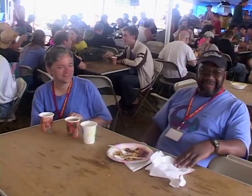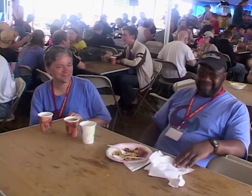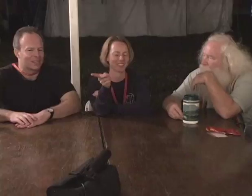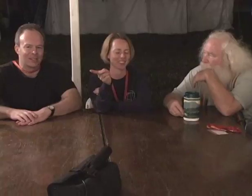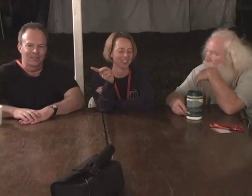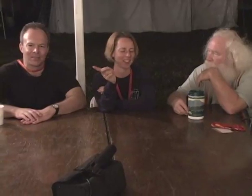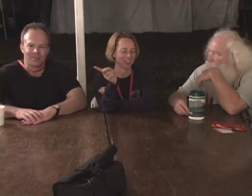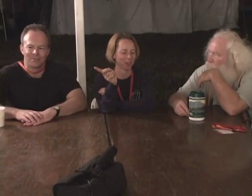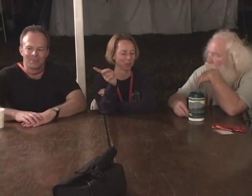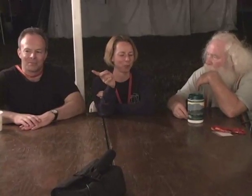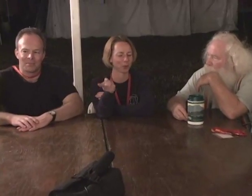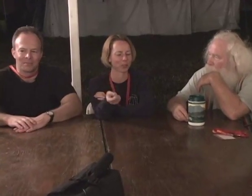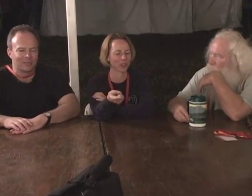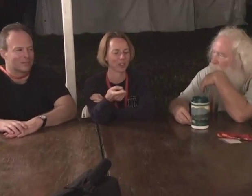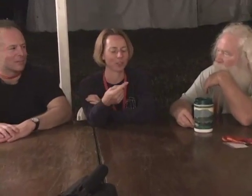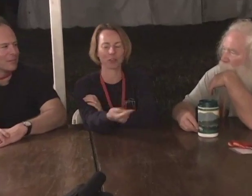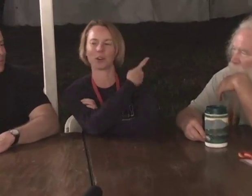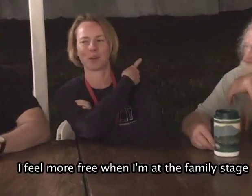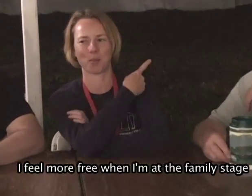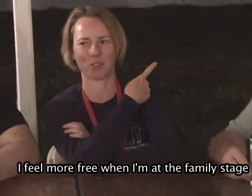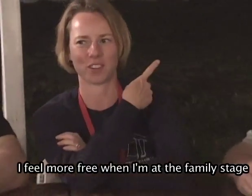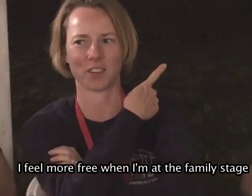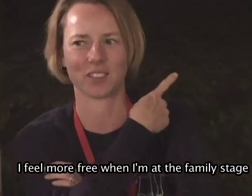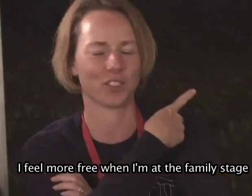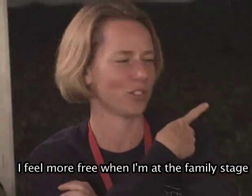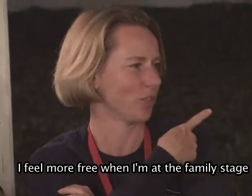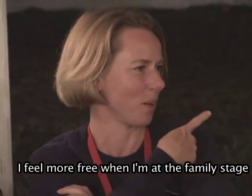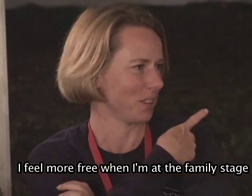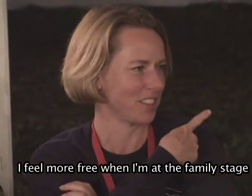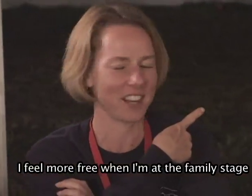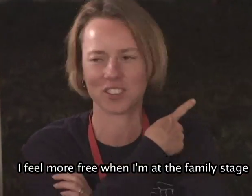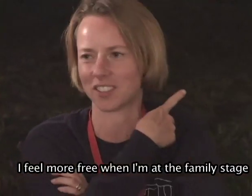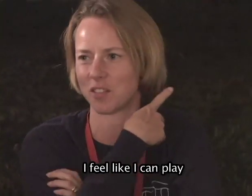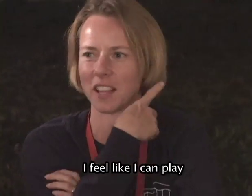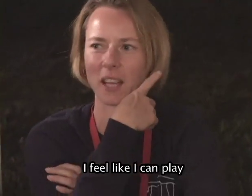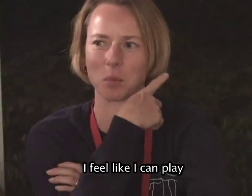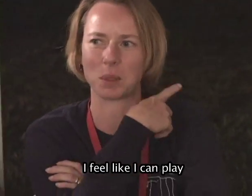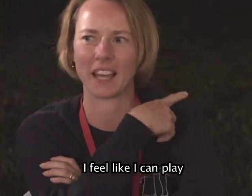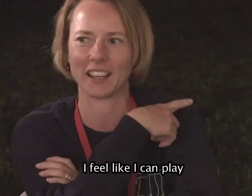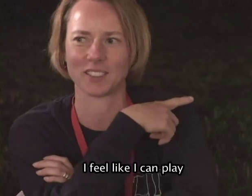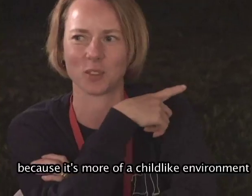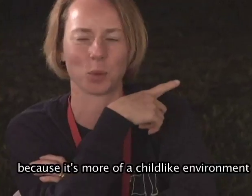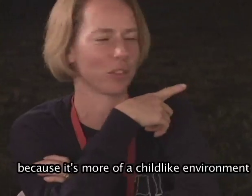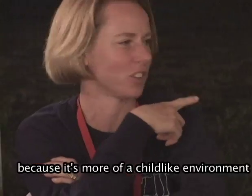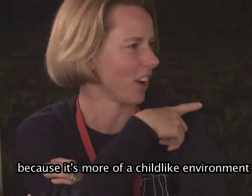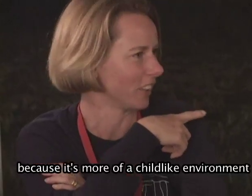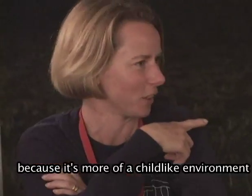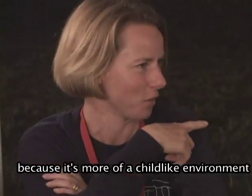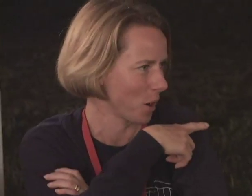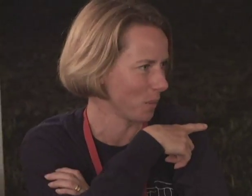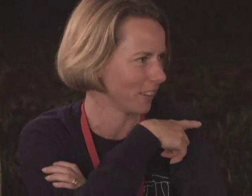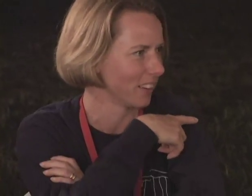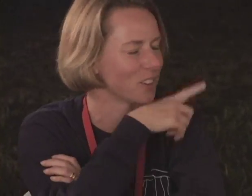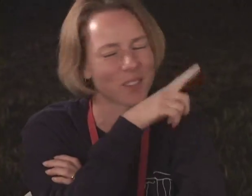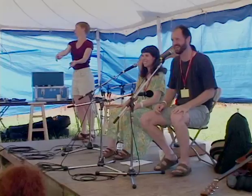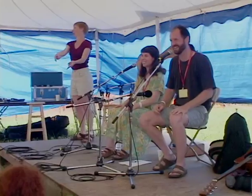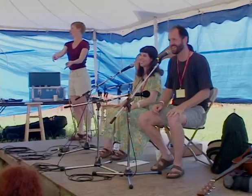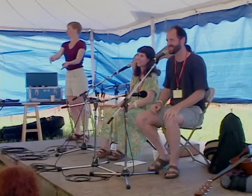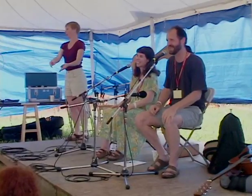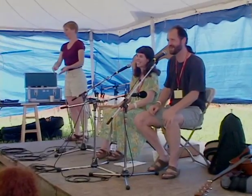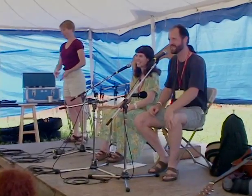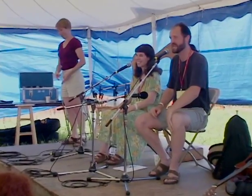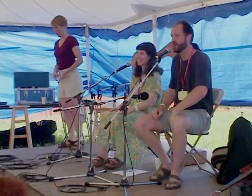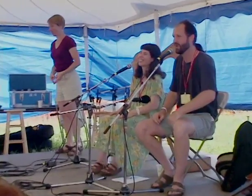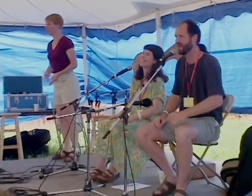sweet. I feel more free when I'm over at the family stage because I feel like I can play because it's more of a childlike environment.